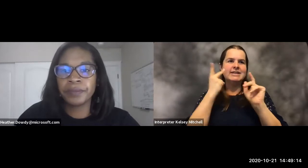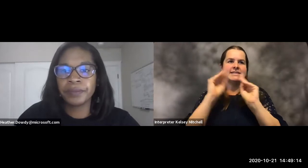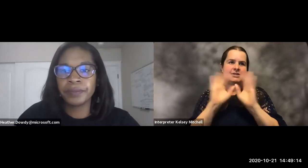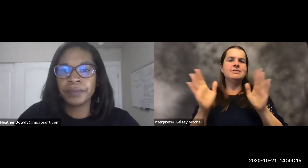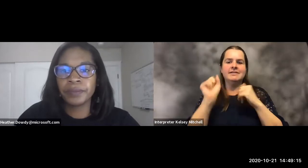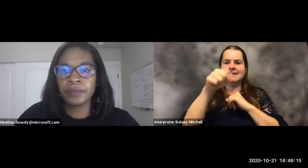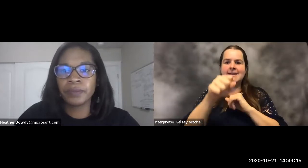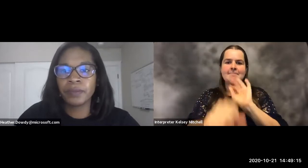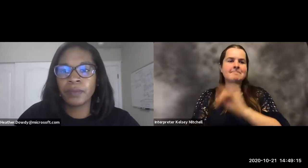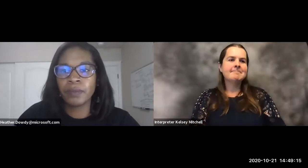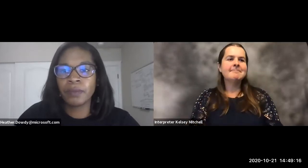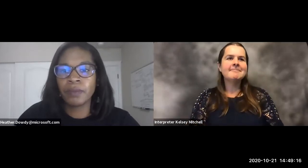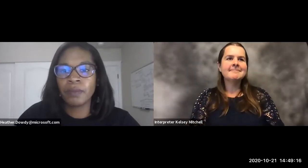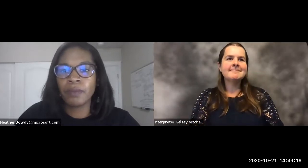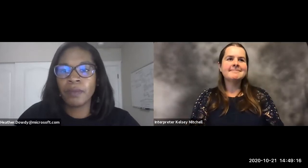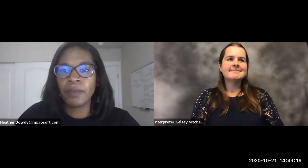We can see you clearly. Yep.